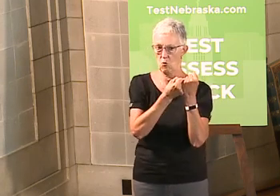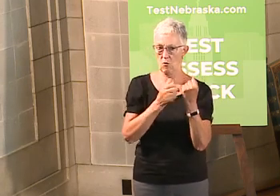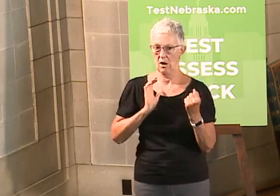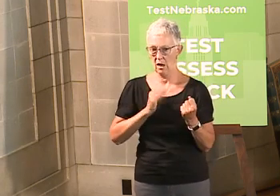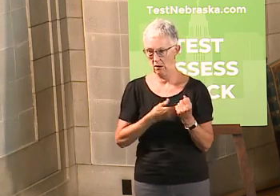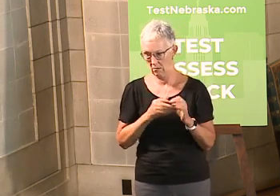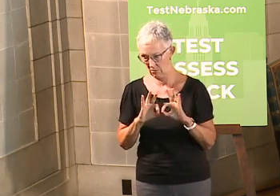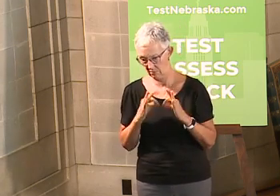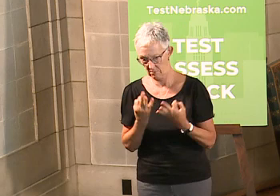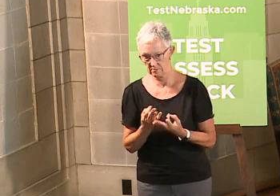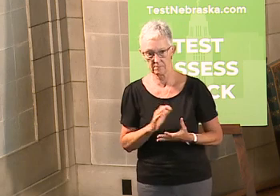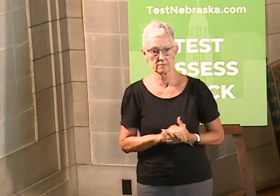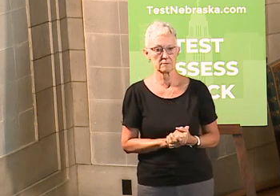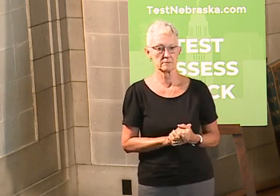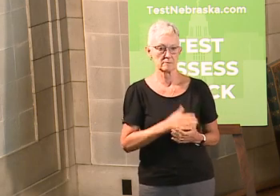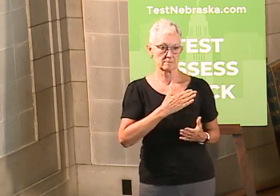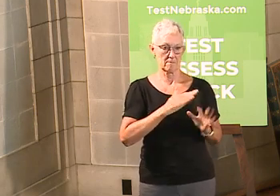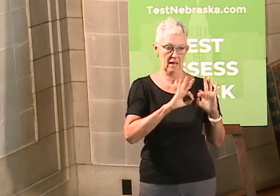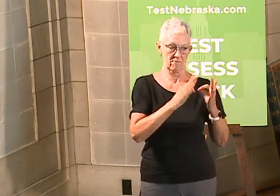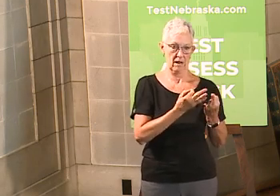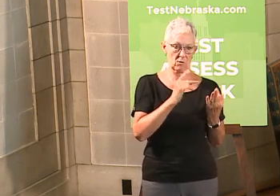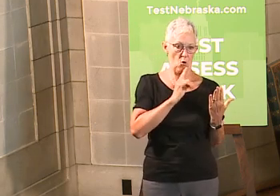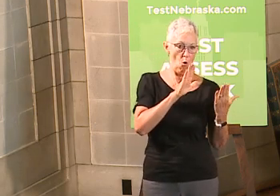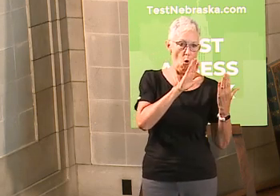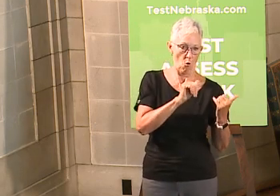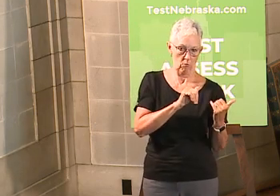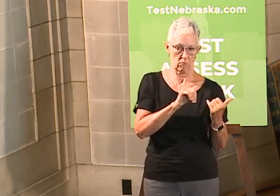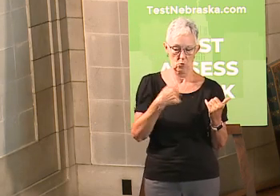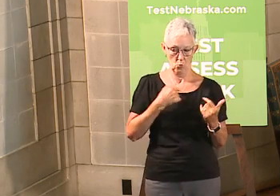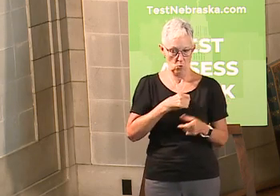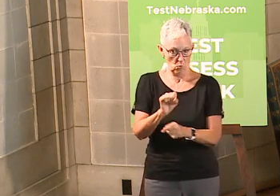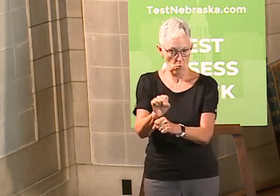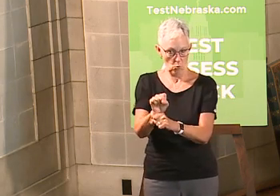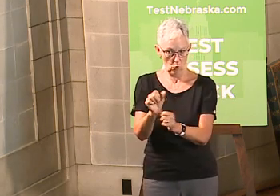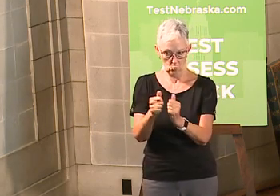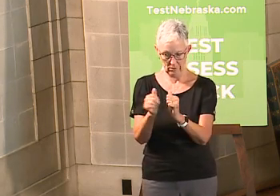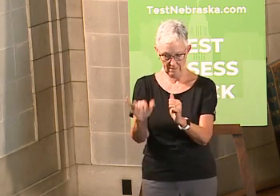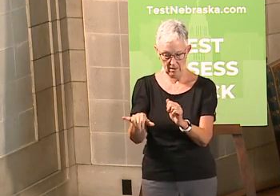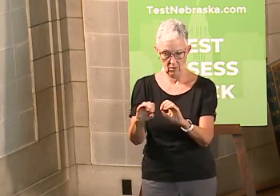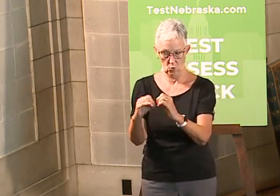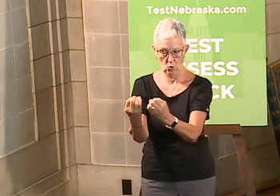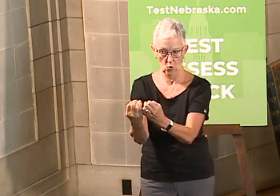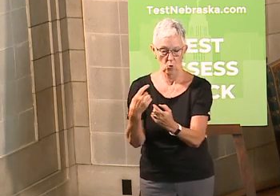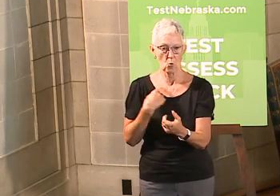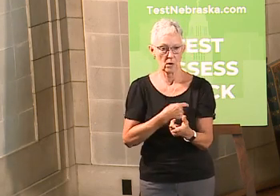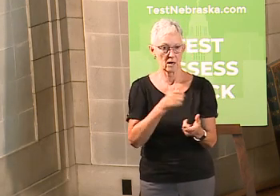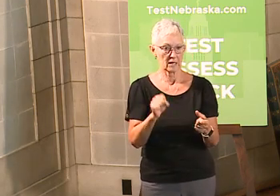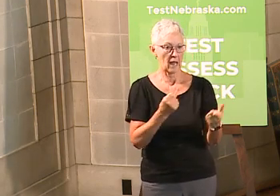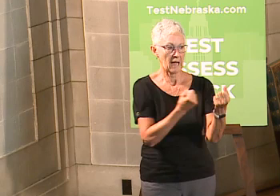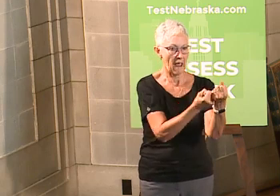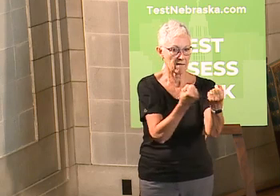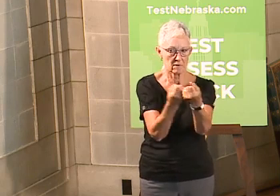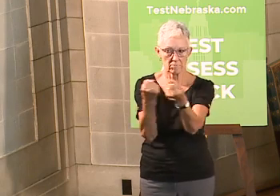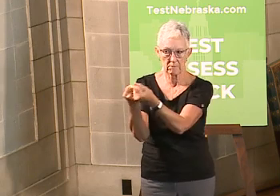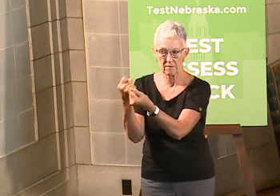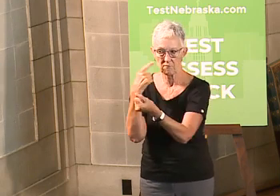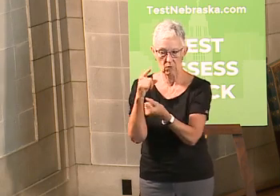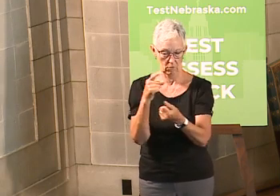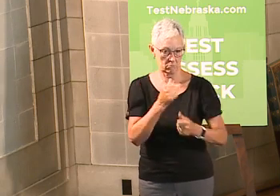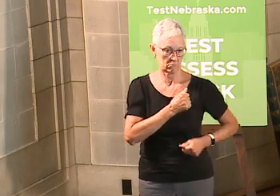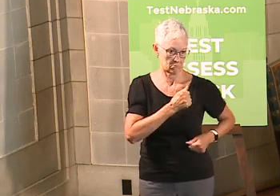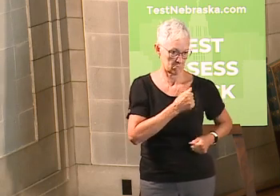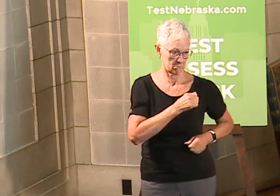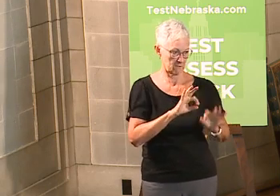family. My family's hope is that through our work with the Foundation, we can advocate for military families, connect them with